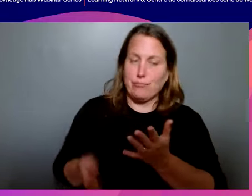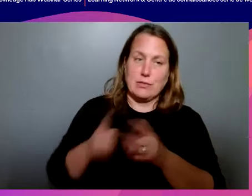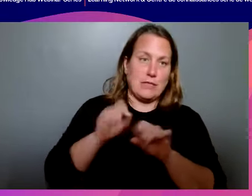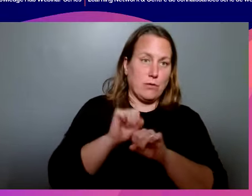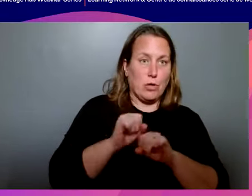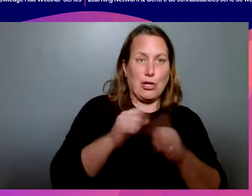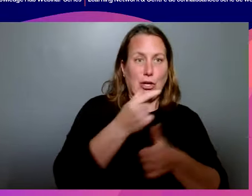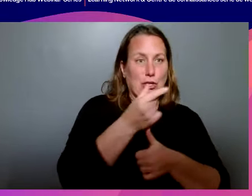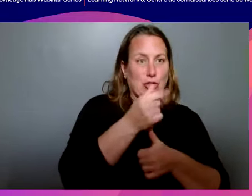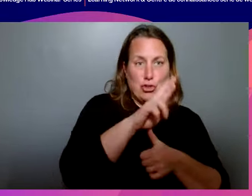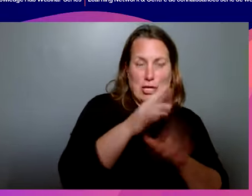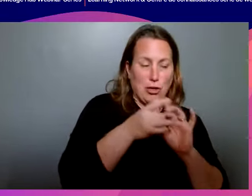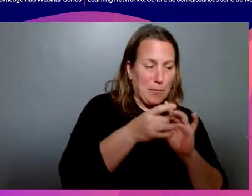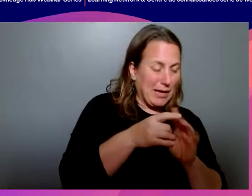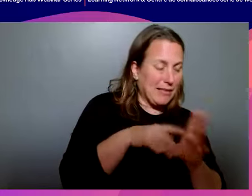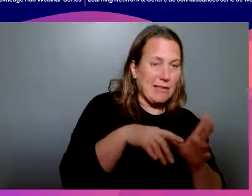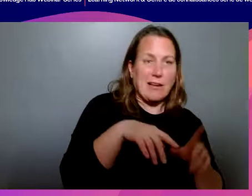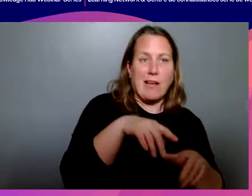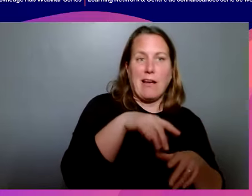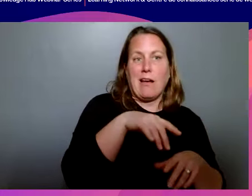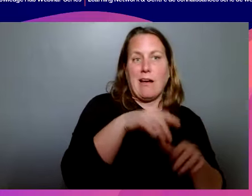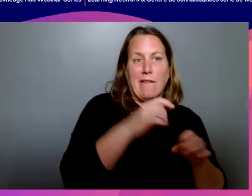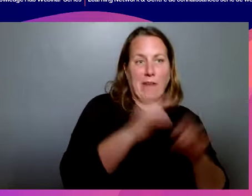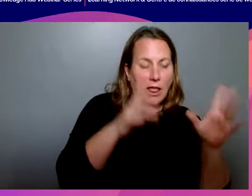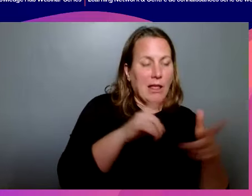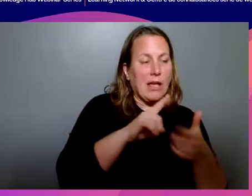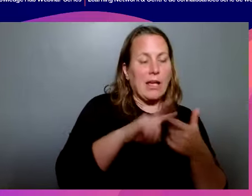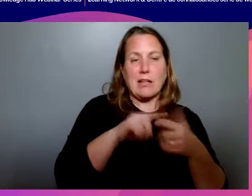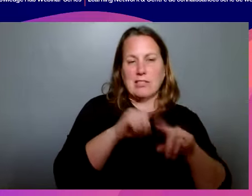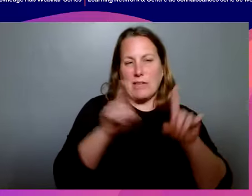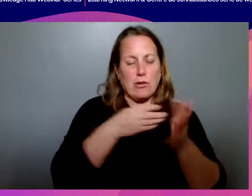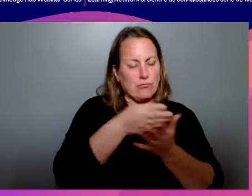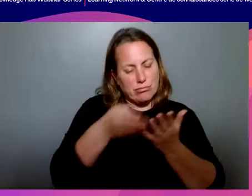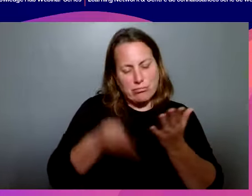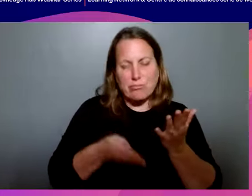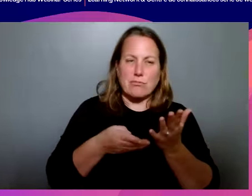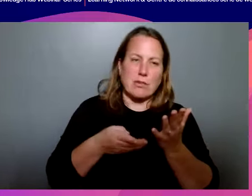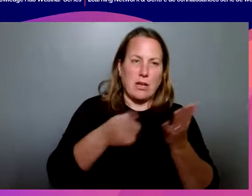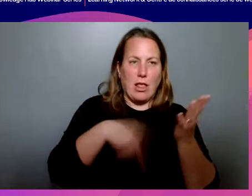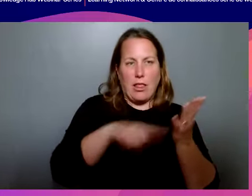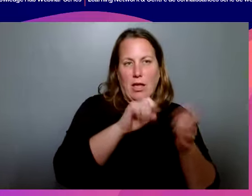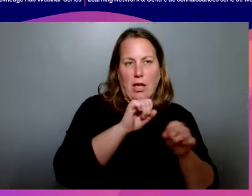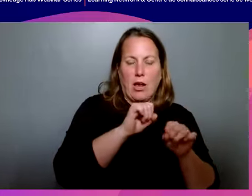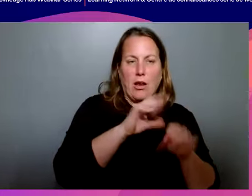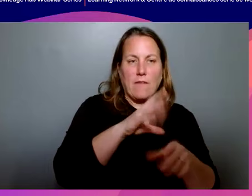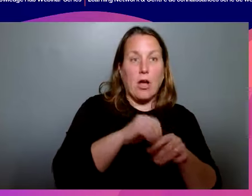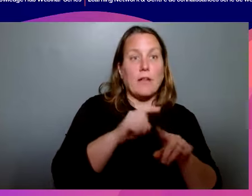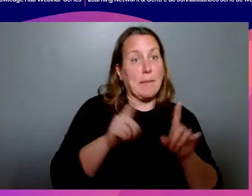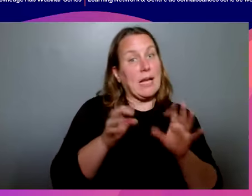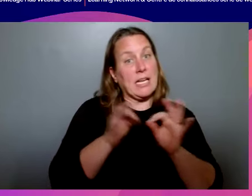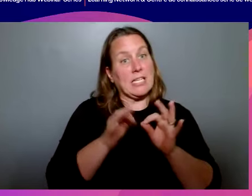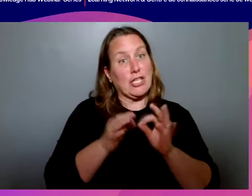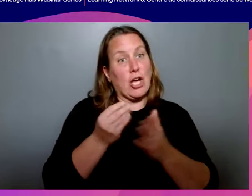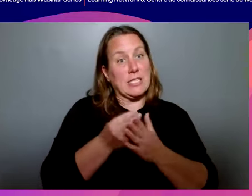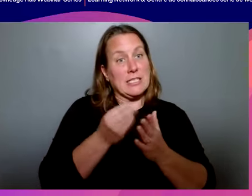violence, disability, a bunch of other sectors. And so it costs money to bring